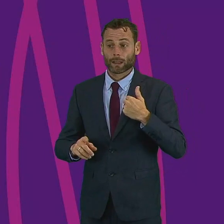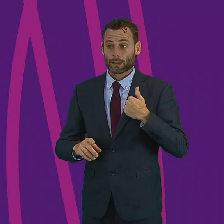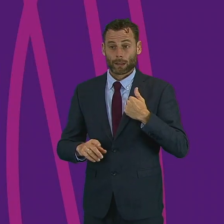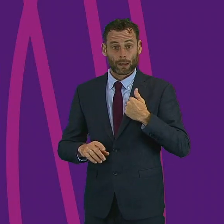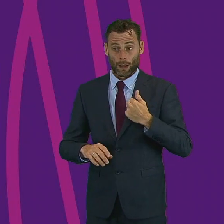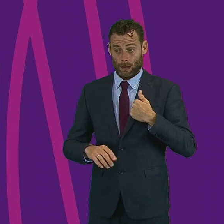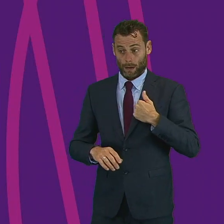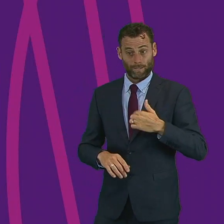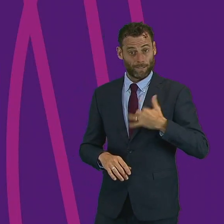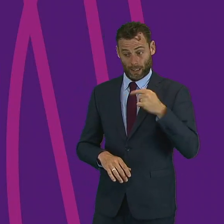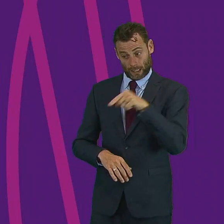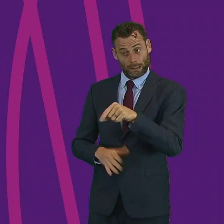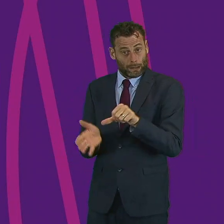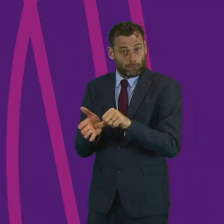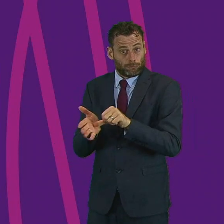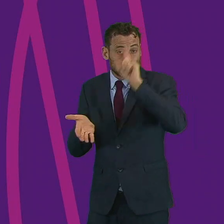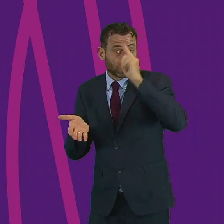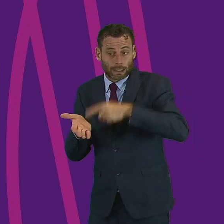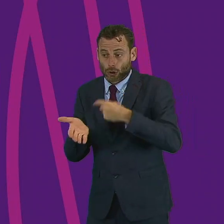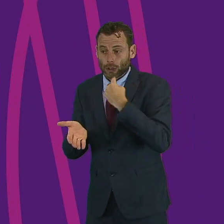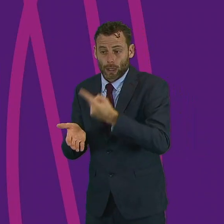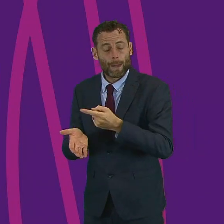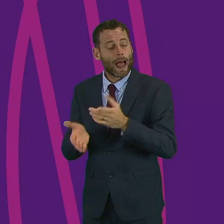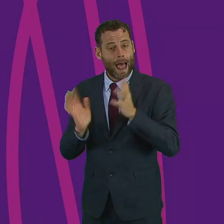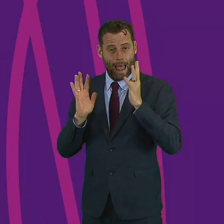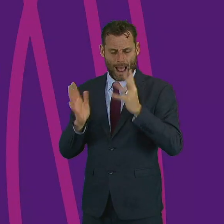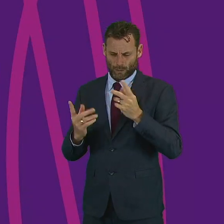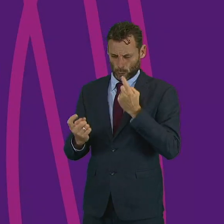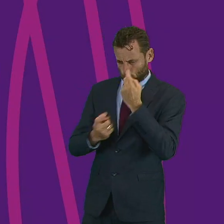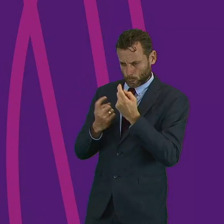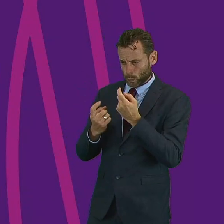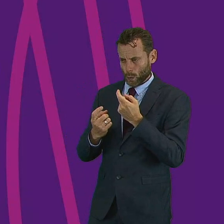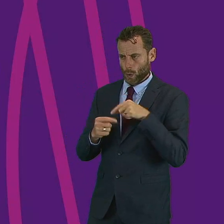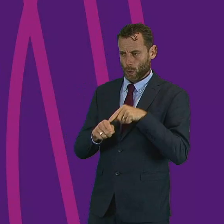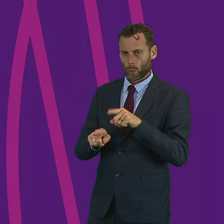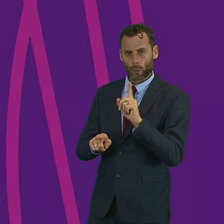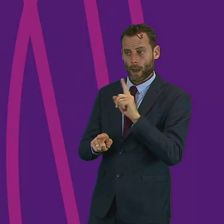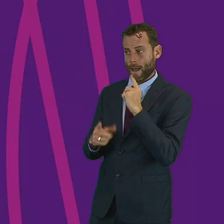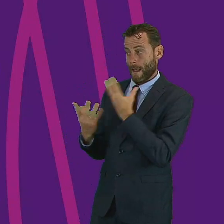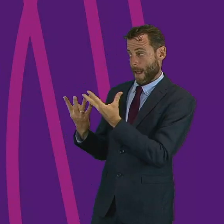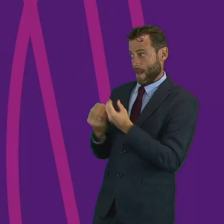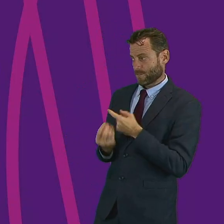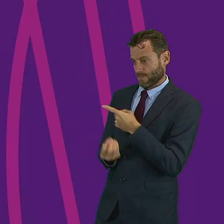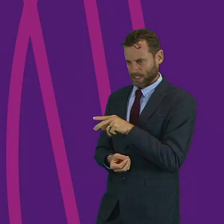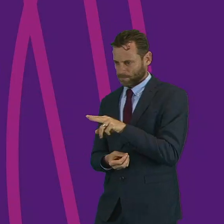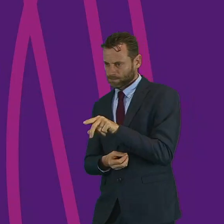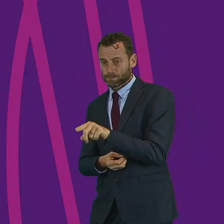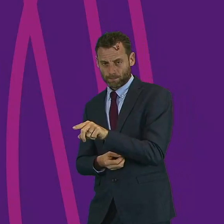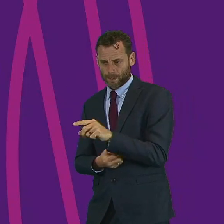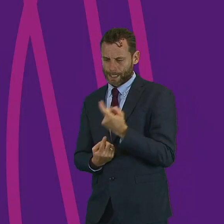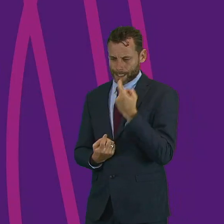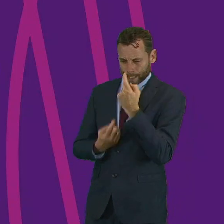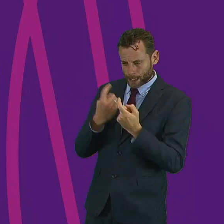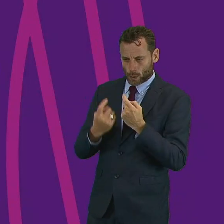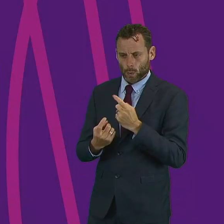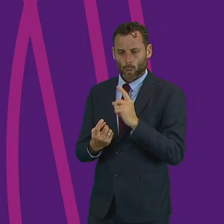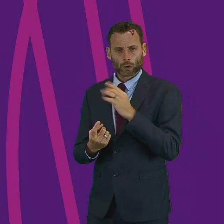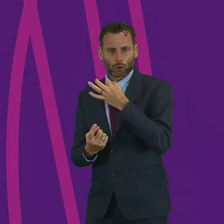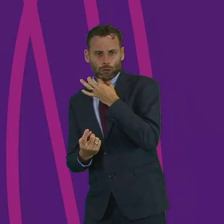across the country do now allow and enable indoor visiting, and obviously we want to see more able to do